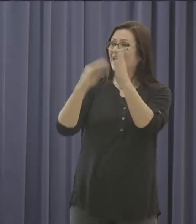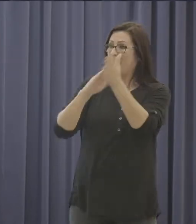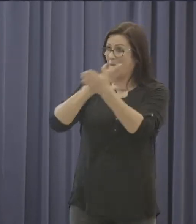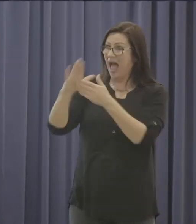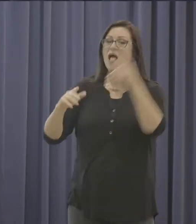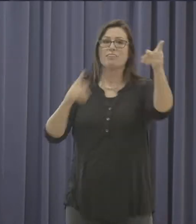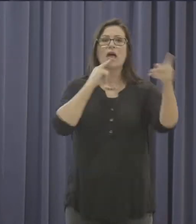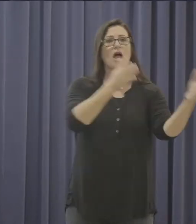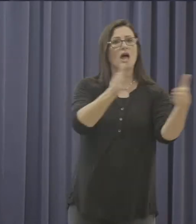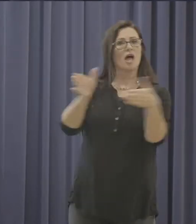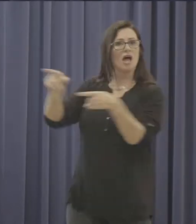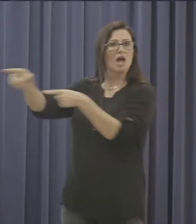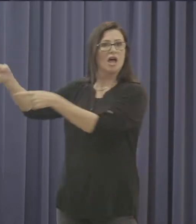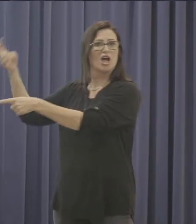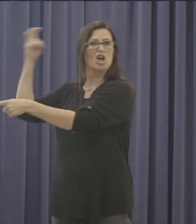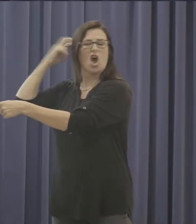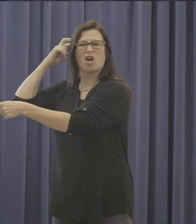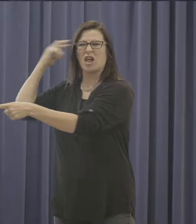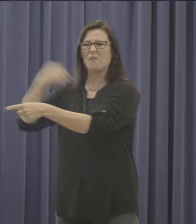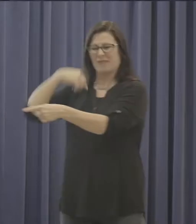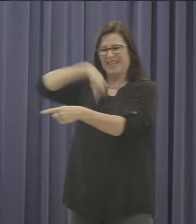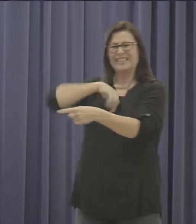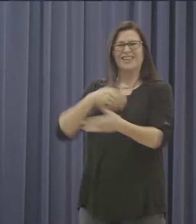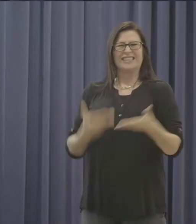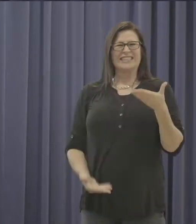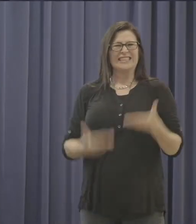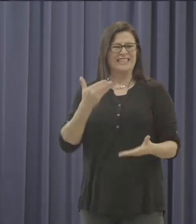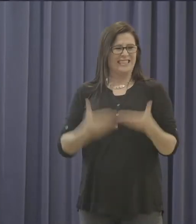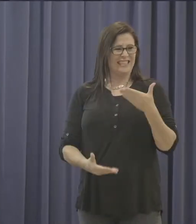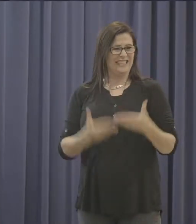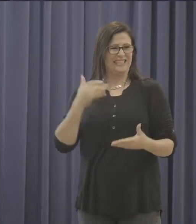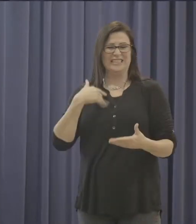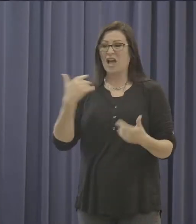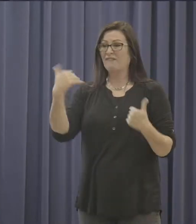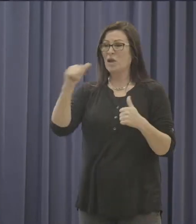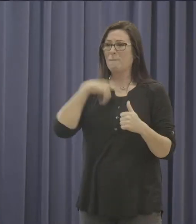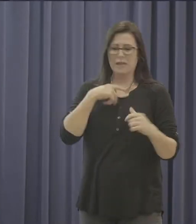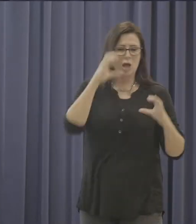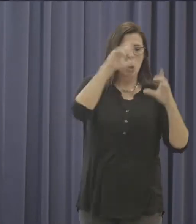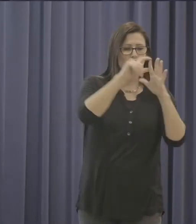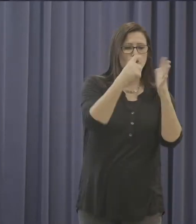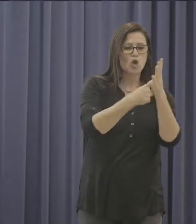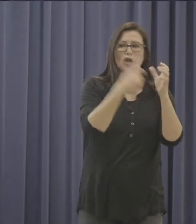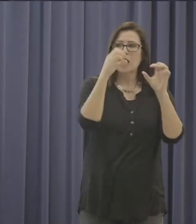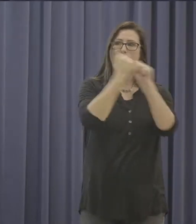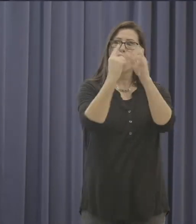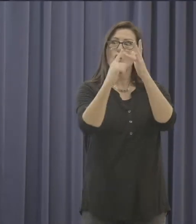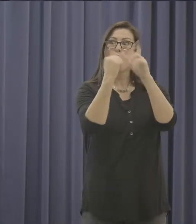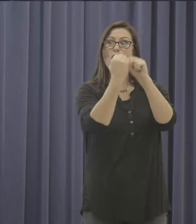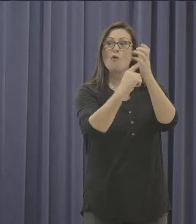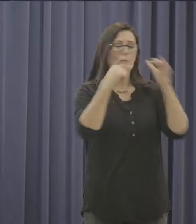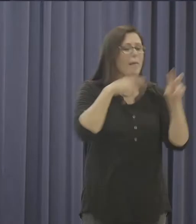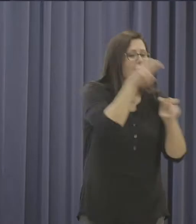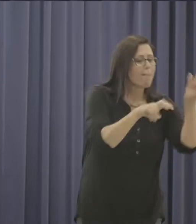direction of cochlear implant surgery. I remember not feeling comfortable about the surgery, especially after using Dr. Google. After